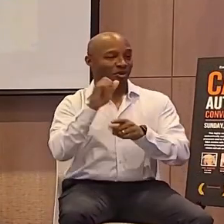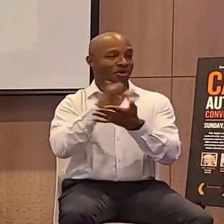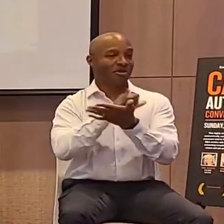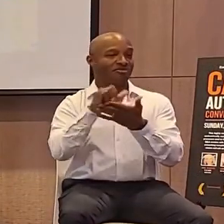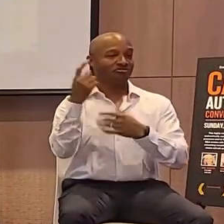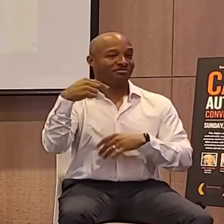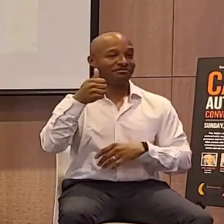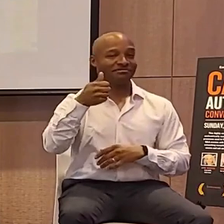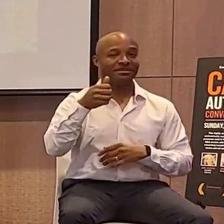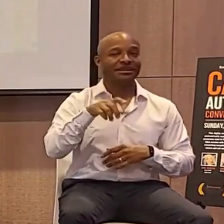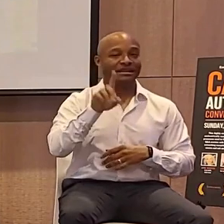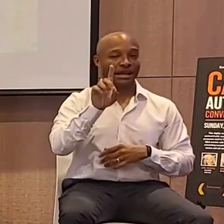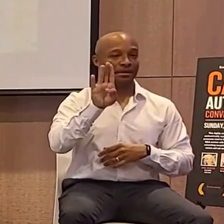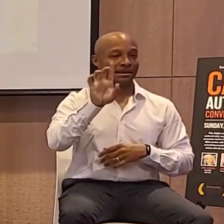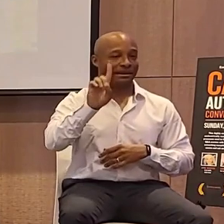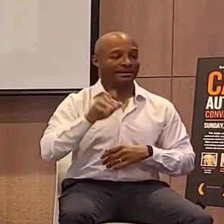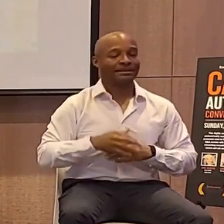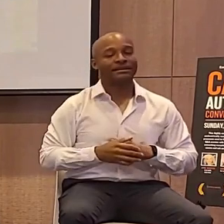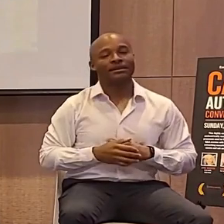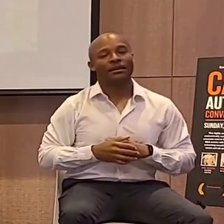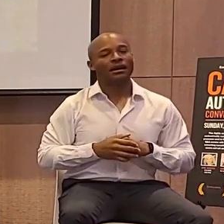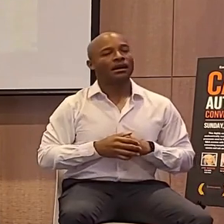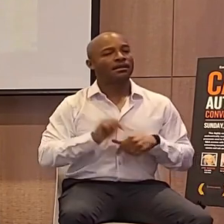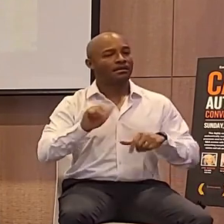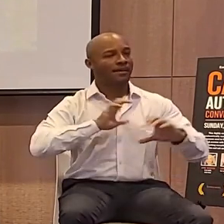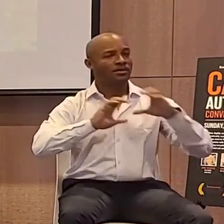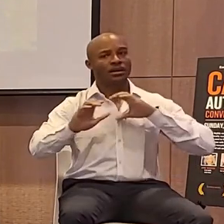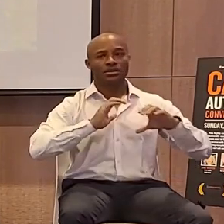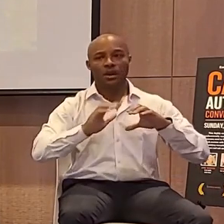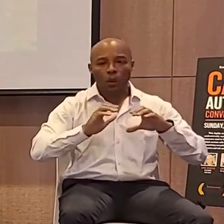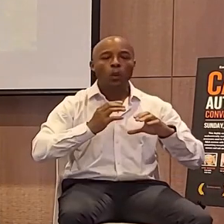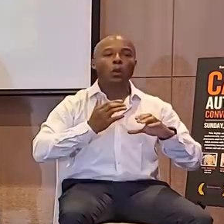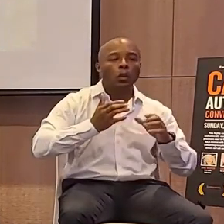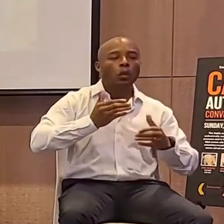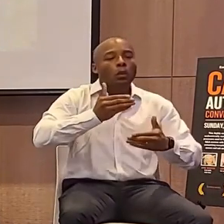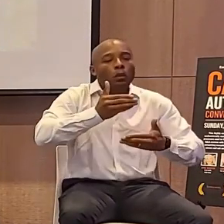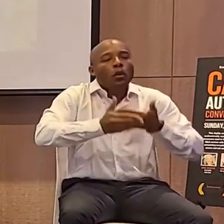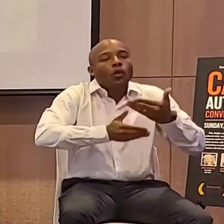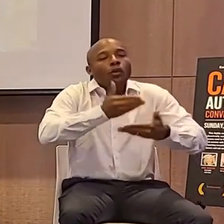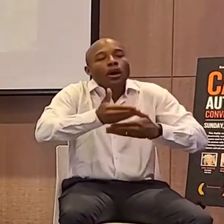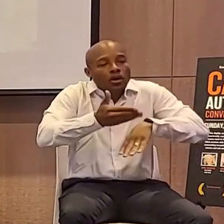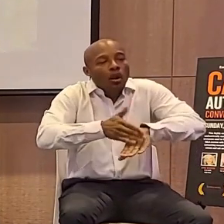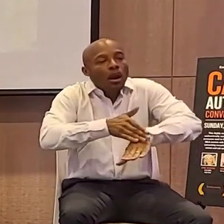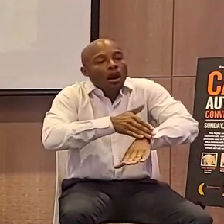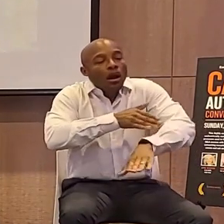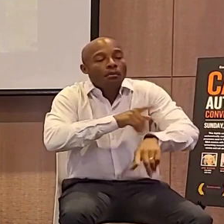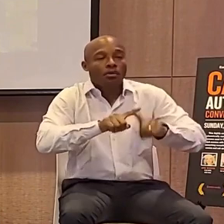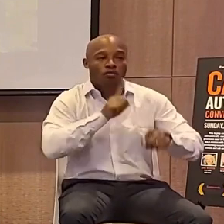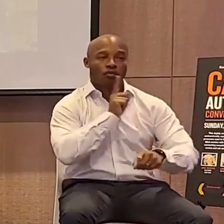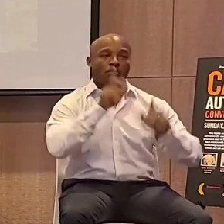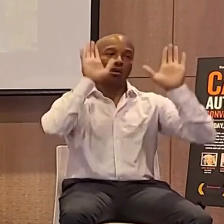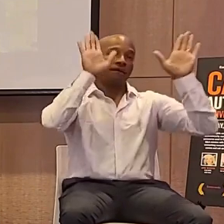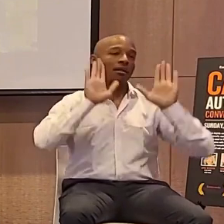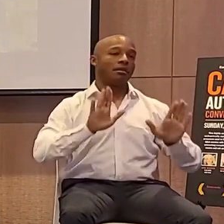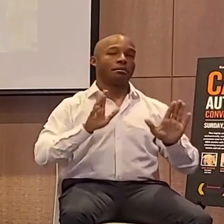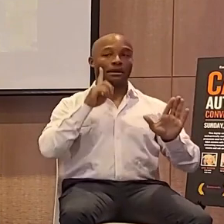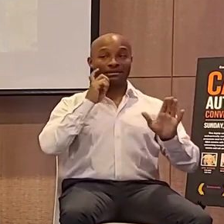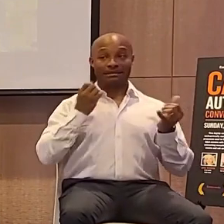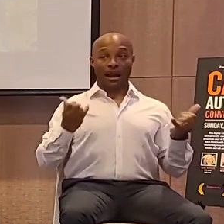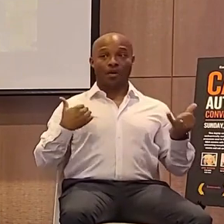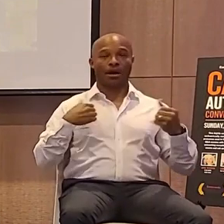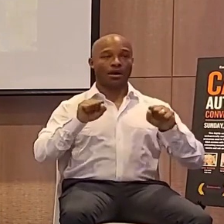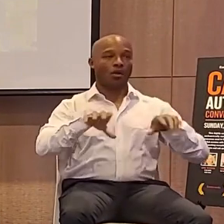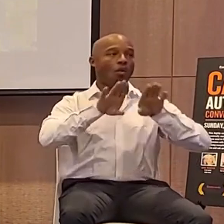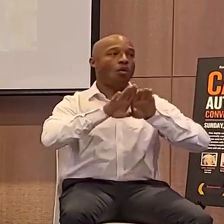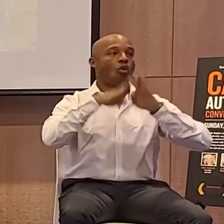But it has been a gradual conversation, but it's been really wonderful because I think in this time we could now open the conversations